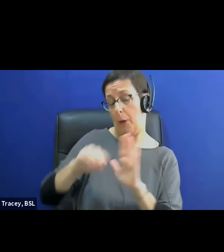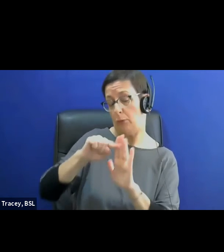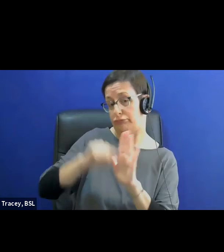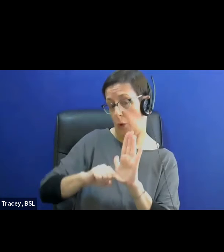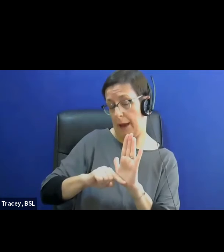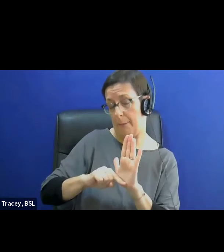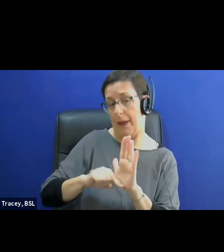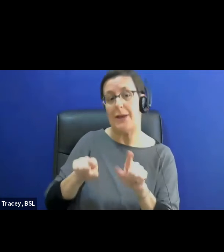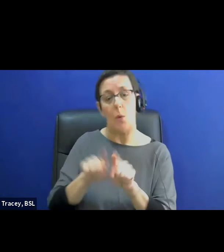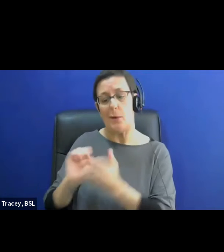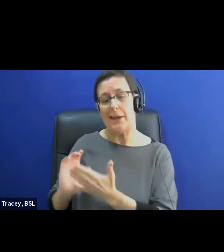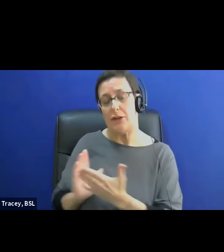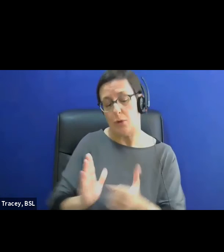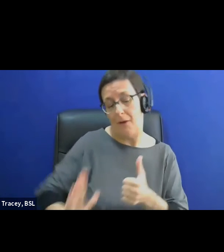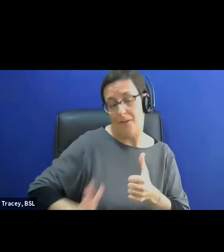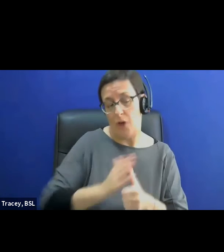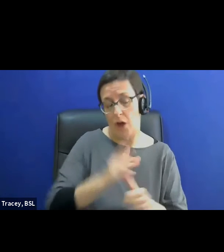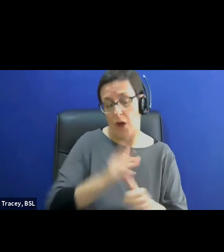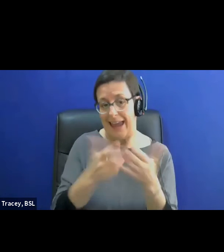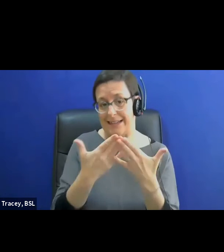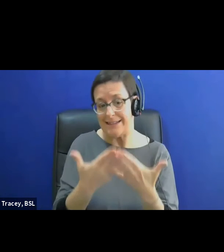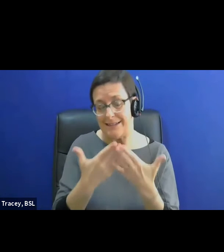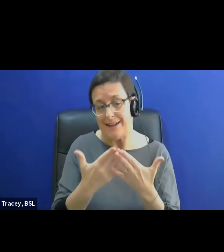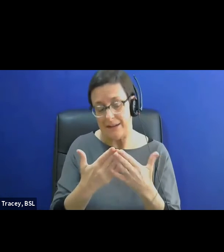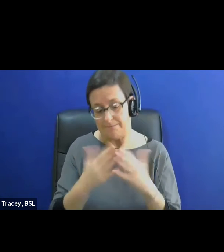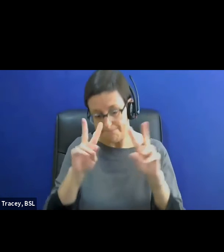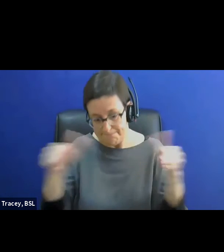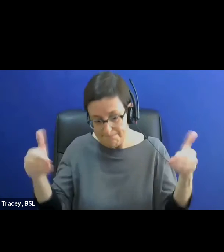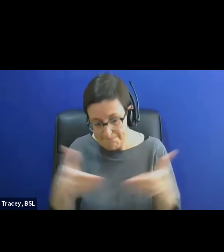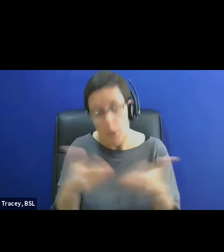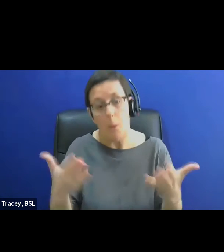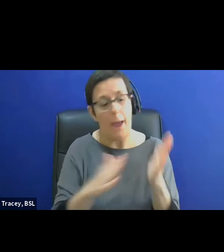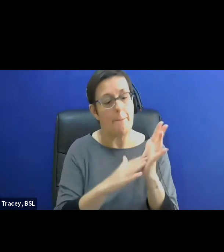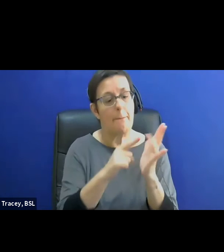case study on Mongolia, which has been published today. Next slide, please.